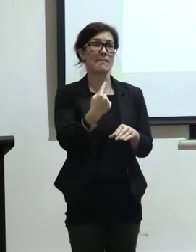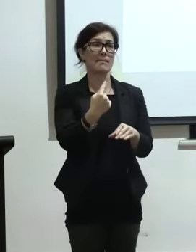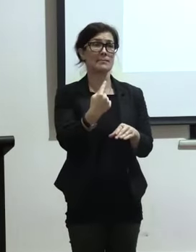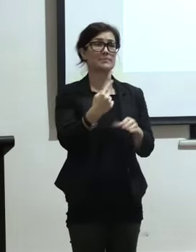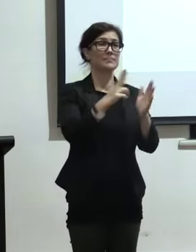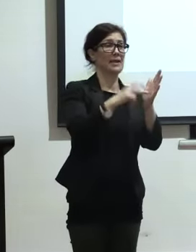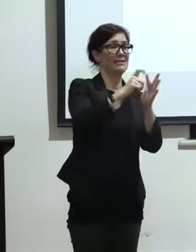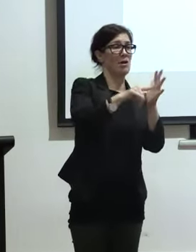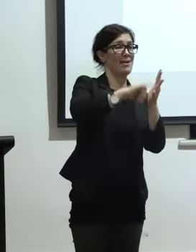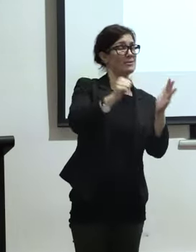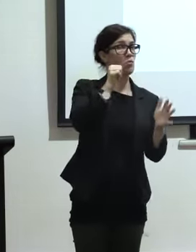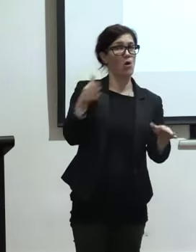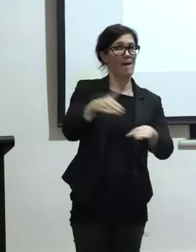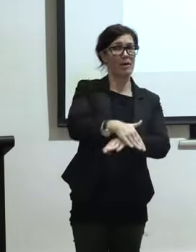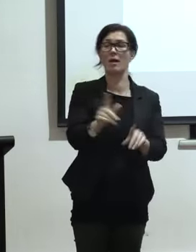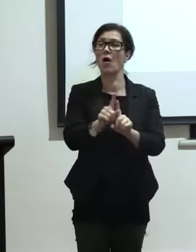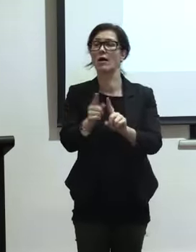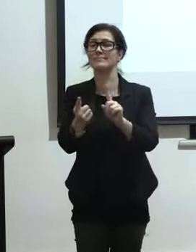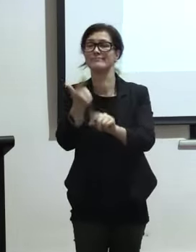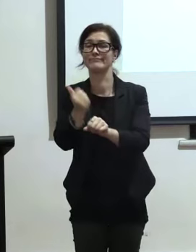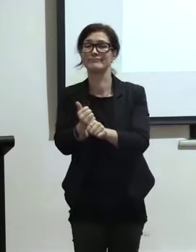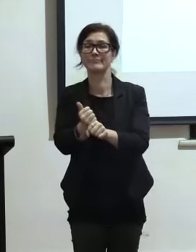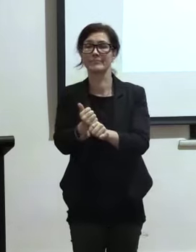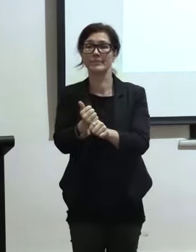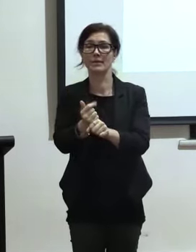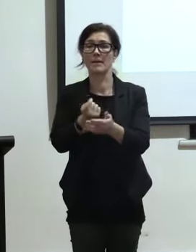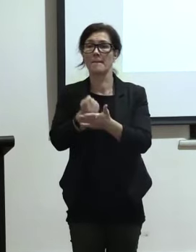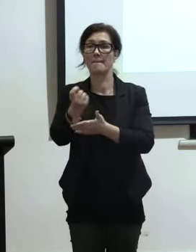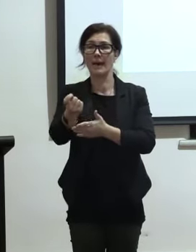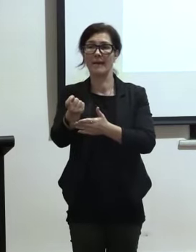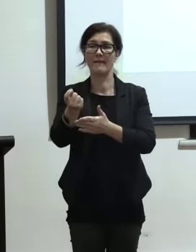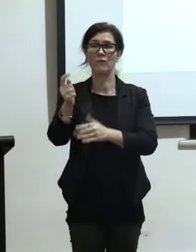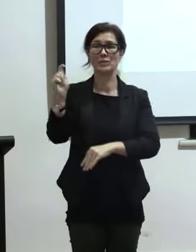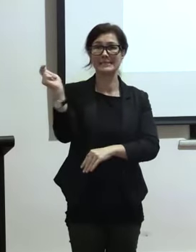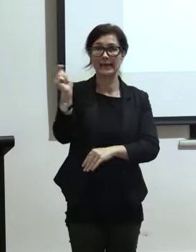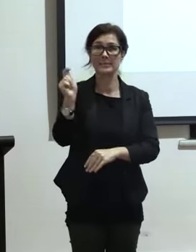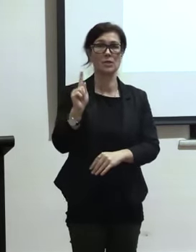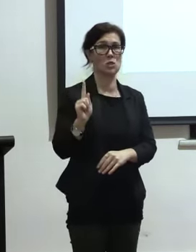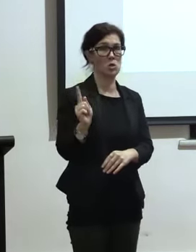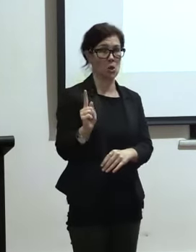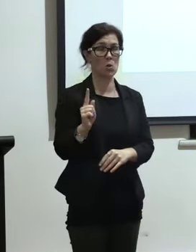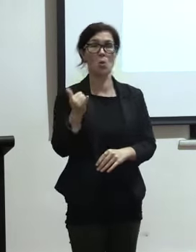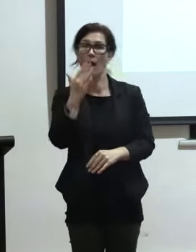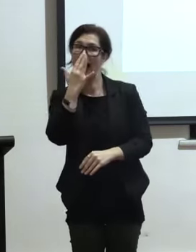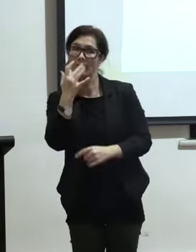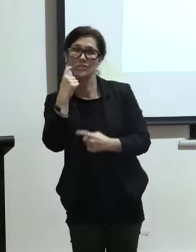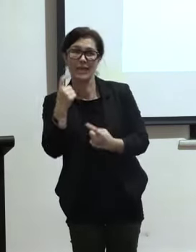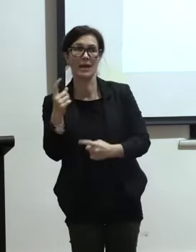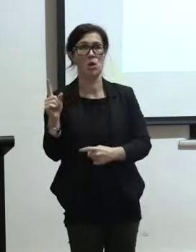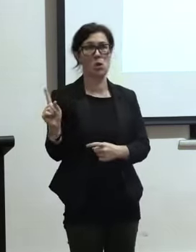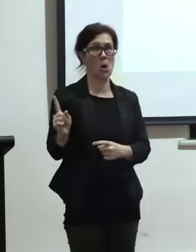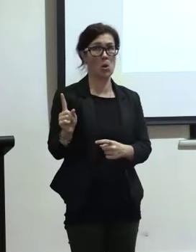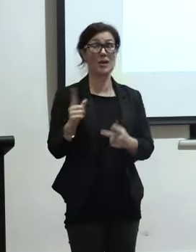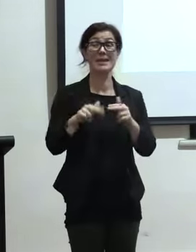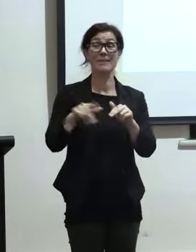buy their taxis, and they're not going to pay for trams to be accessible, and they're not going to pay for aged care for those not eligible